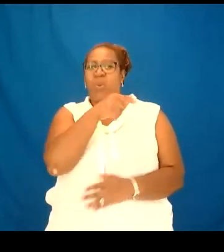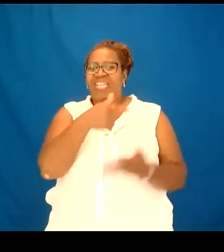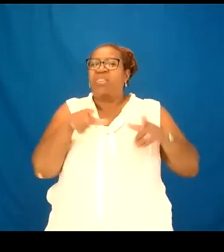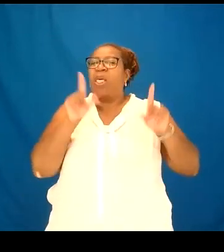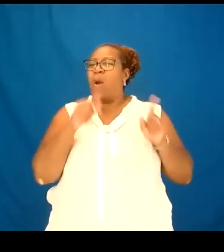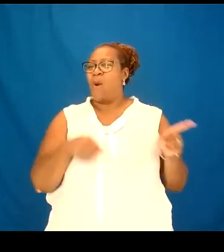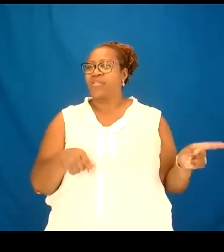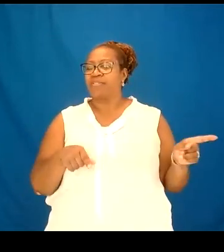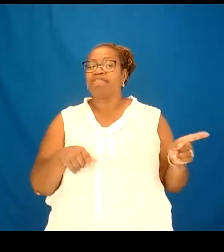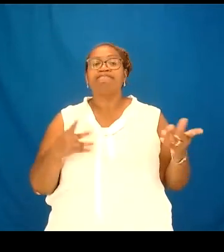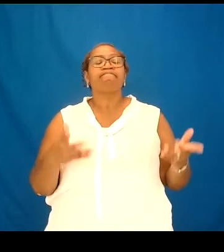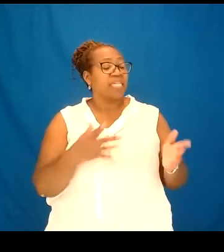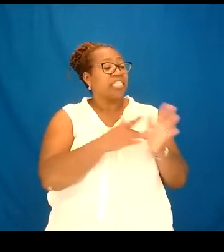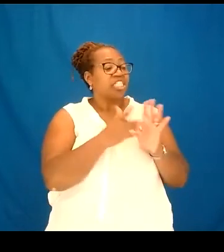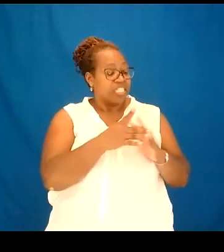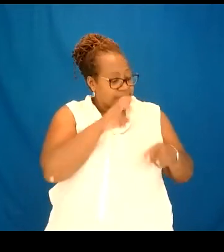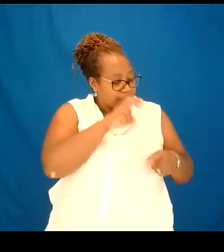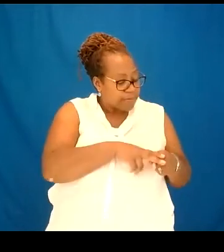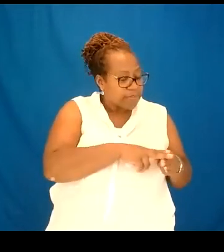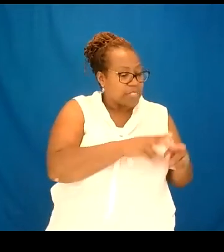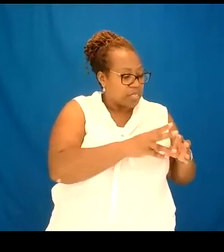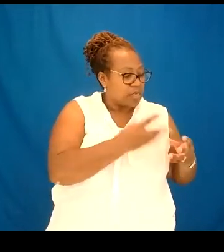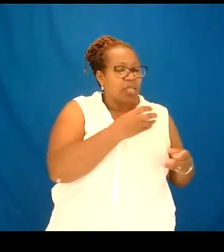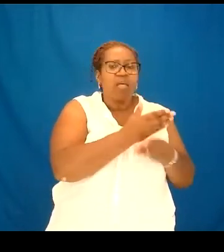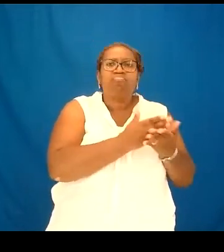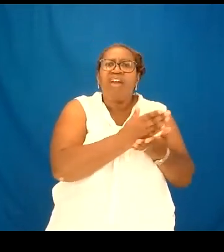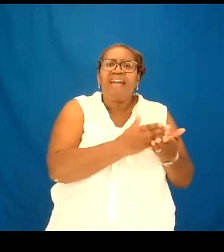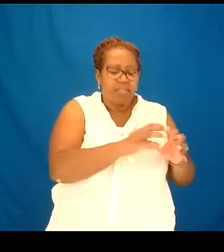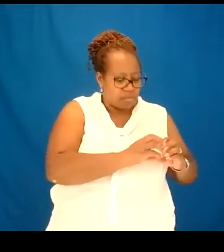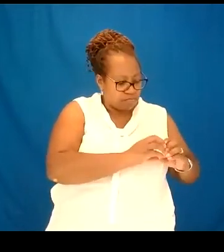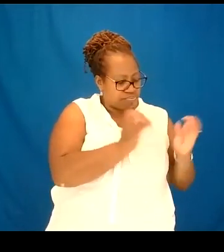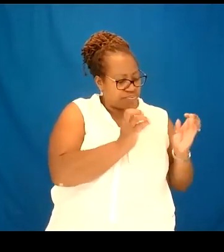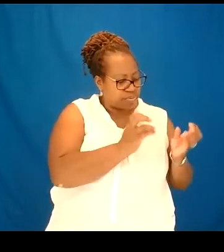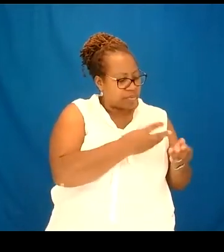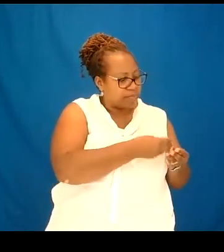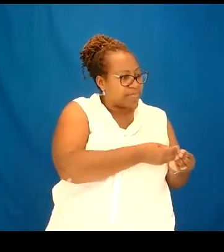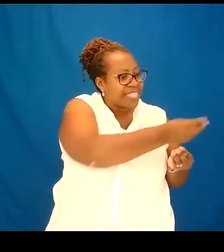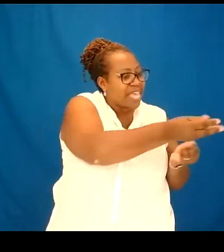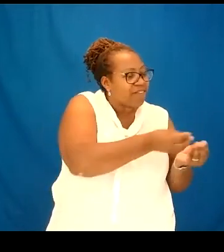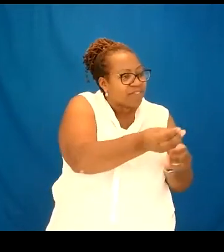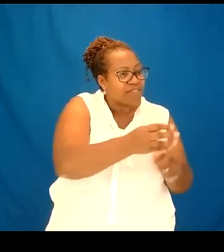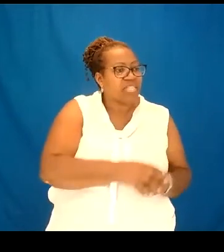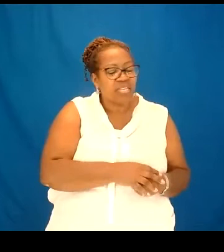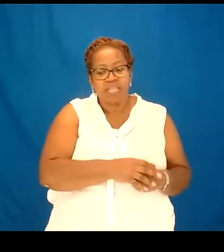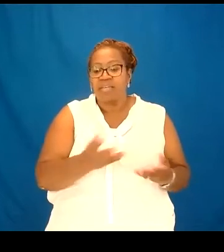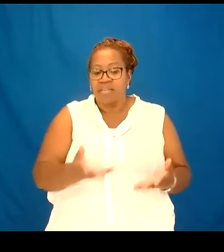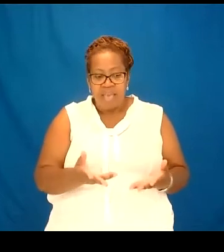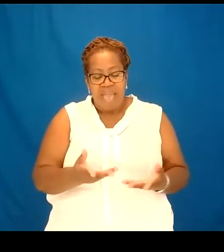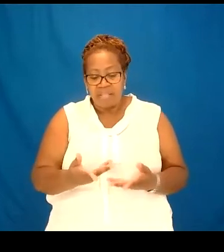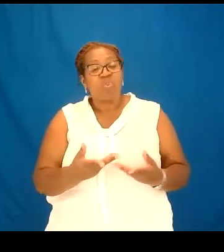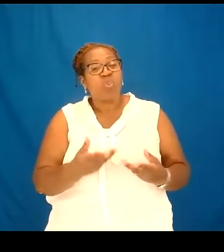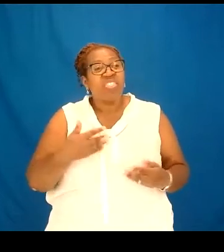came, took the bread and gave it to them, and did the same with the fish. This was now the third time Jesus appeared